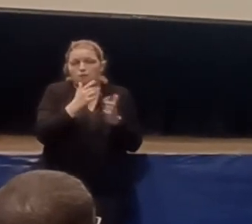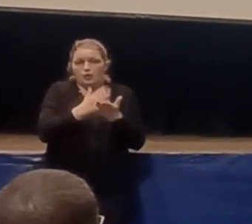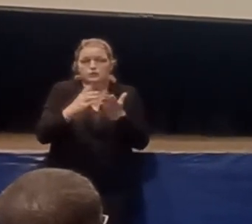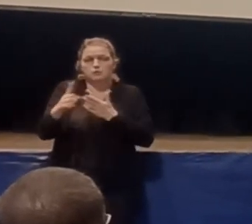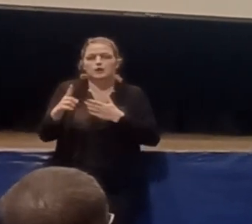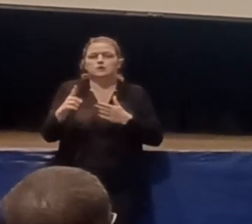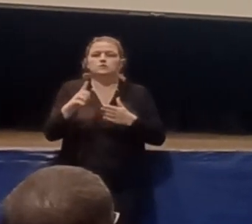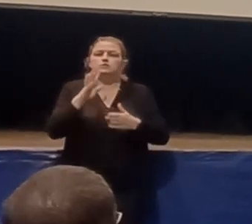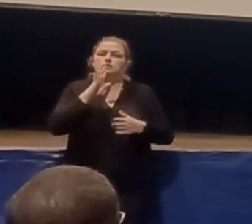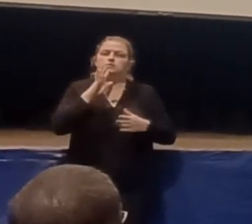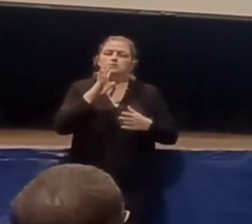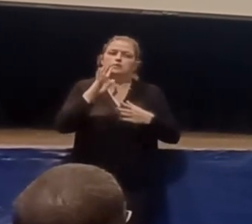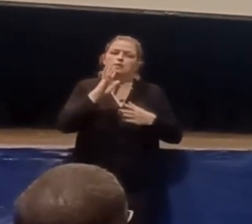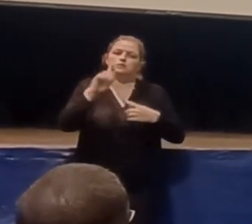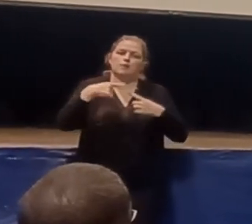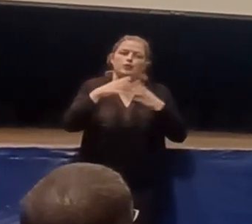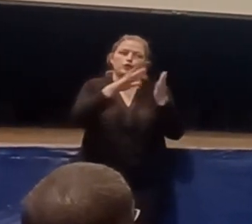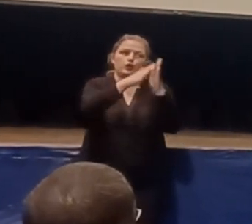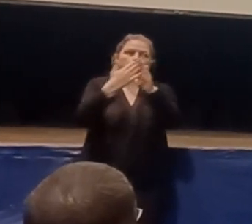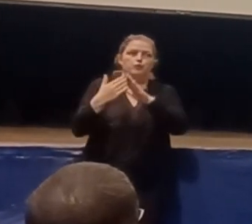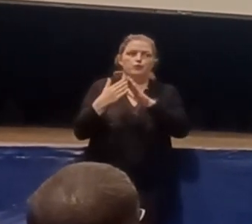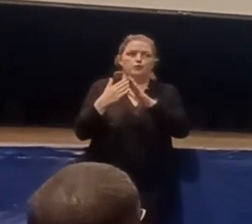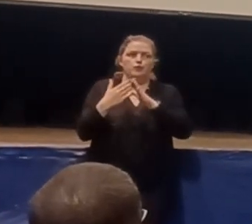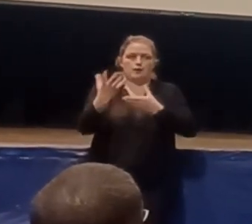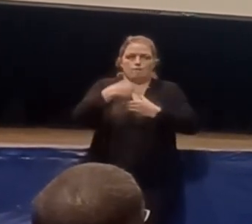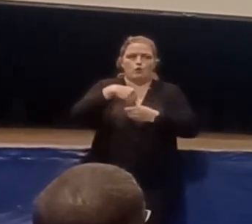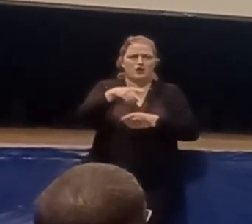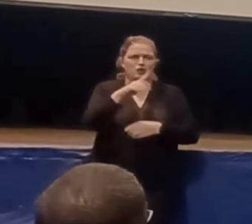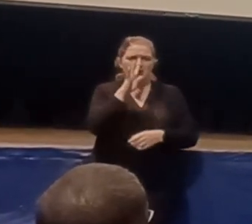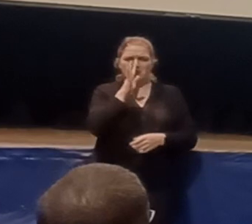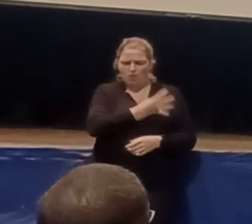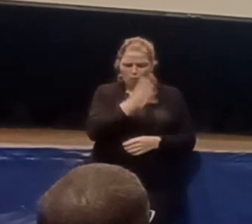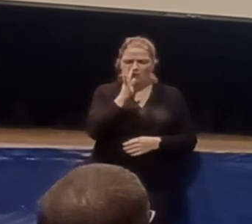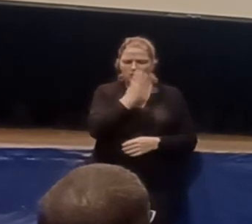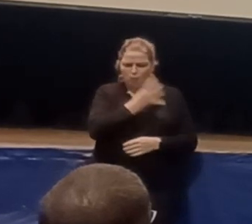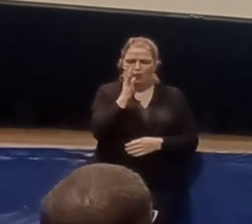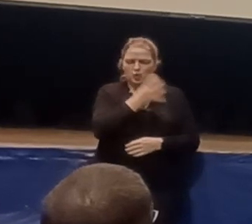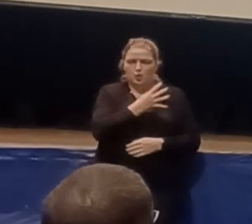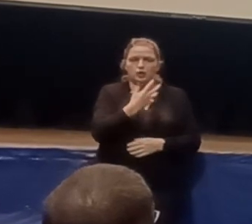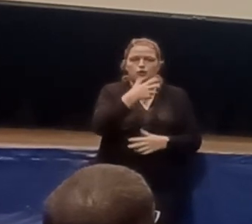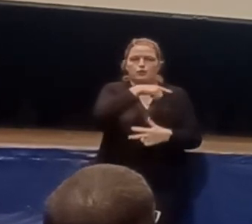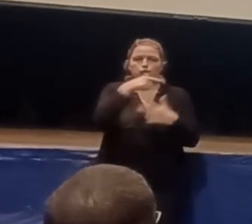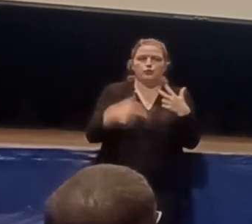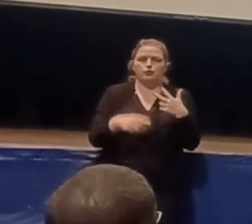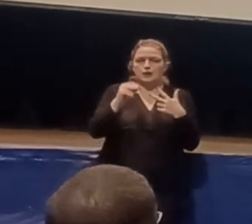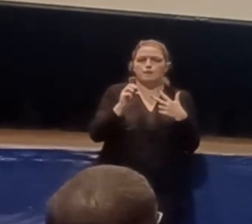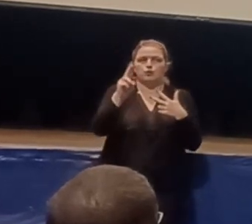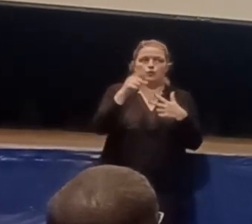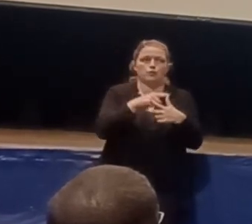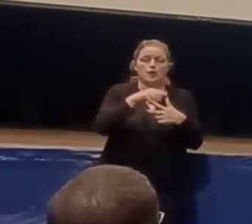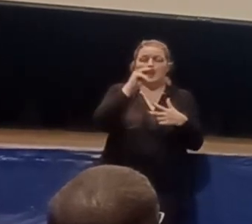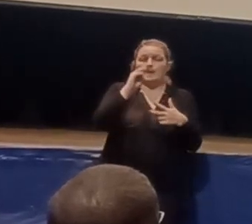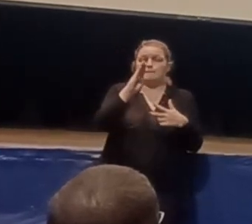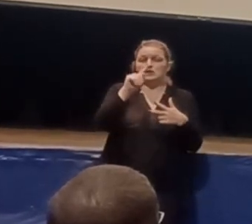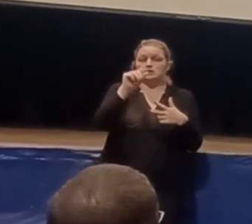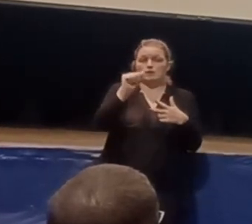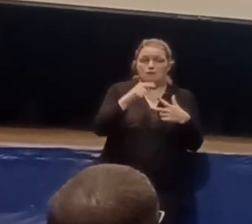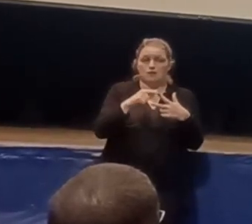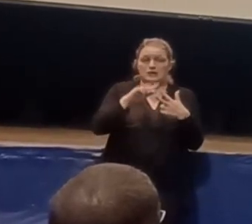community involvement. And you all seem to be able to ignore that very simply. There are 3 entities to the MOUs, the MbTA, the